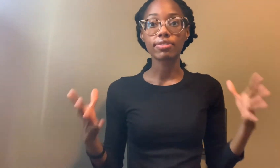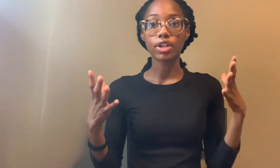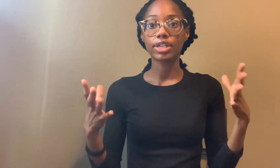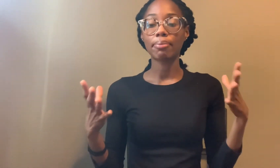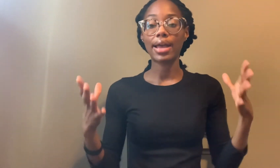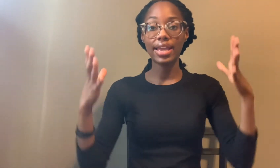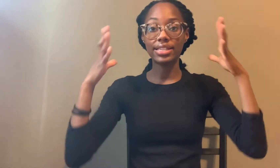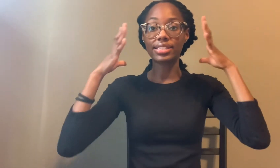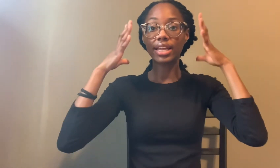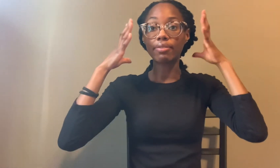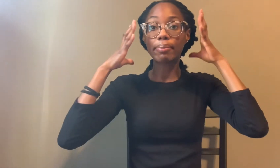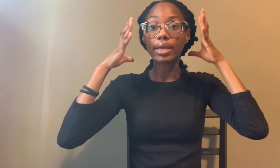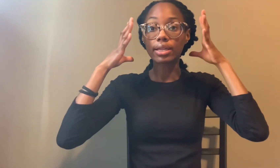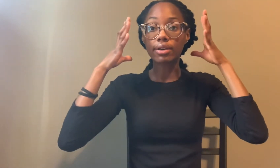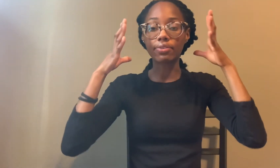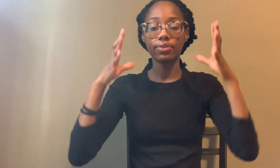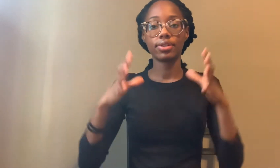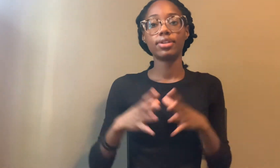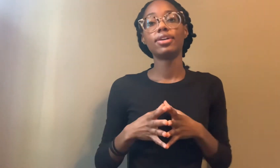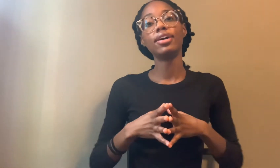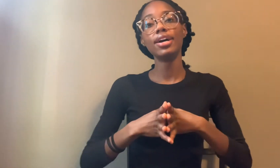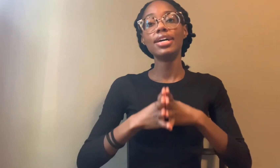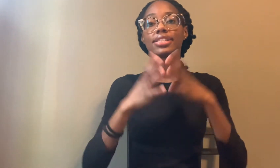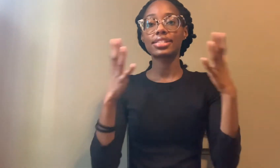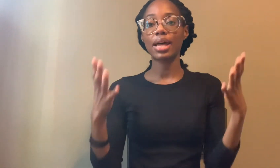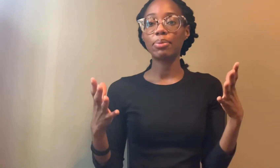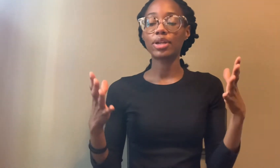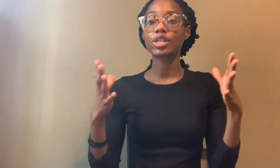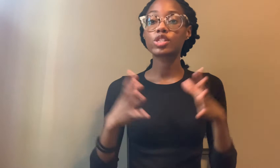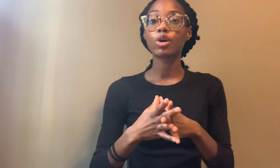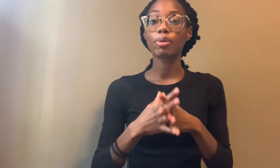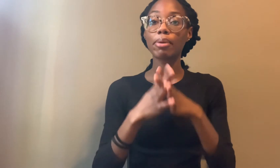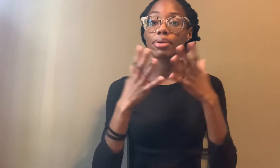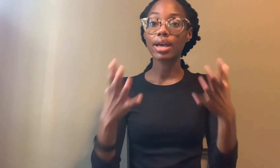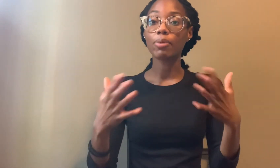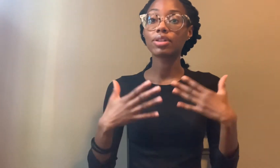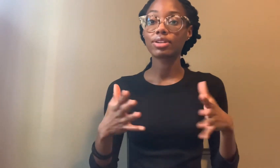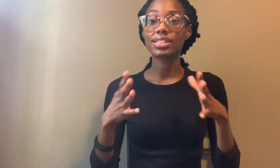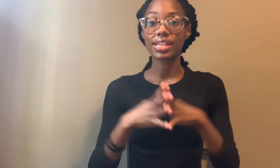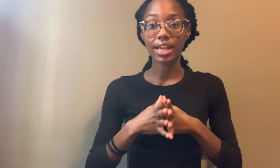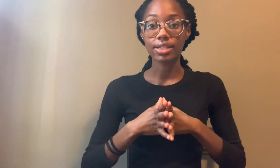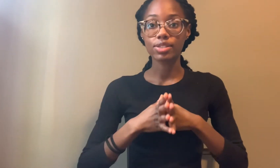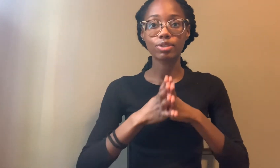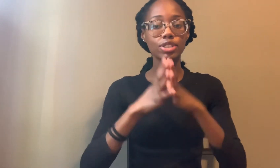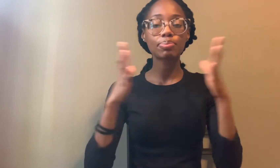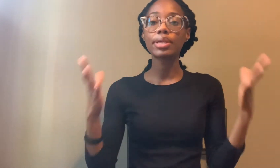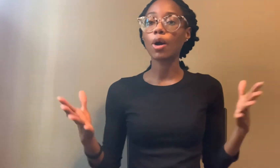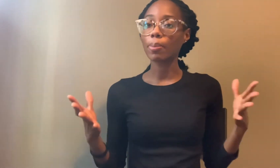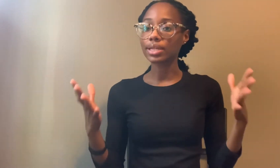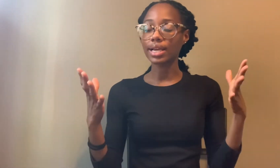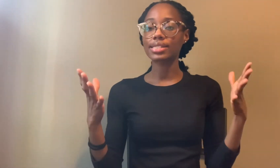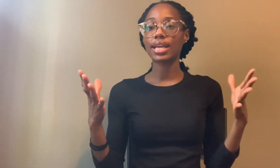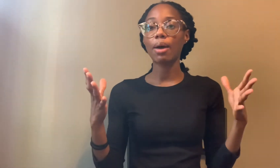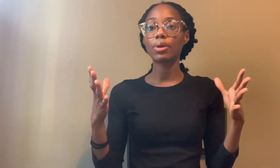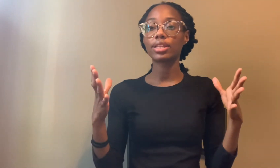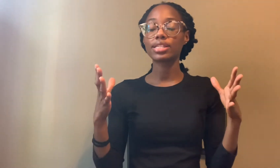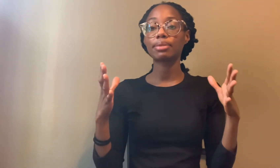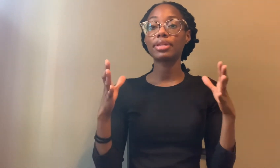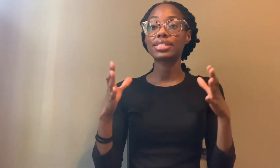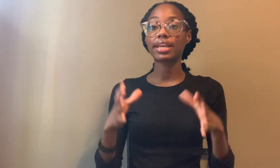learning. My head is not even big enough to stop learning. So remember that we're learning together. So just be open. Like I said, I wanted this to be a safe